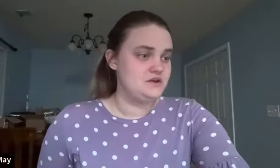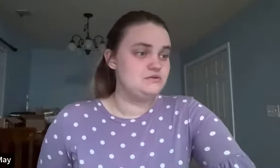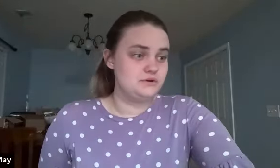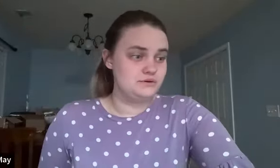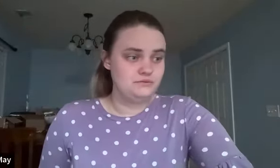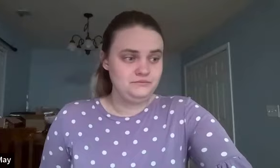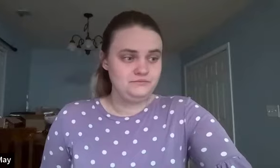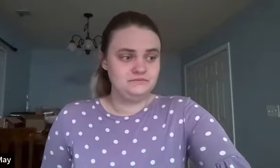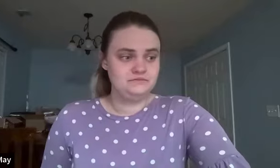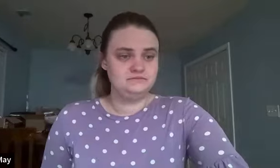Kangaroo,